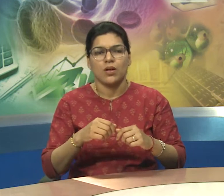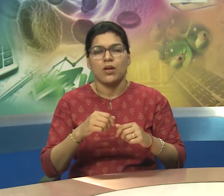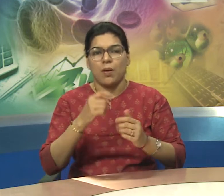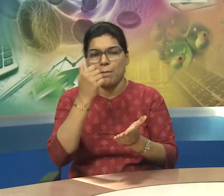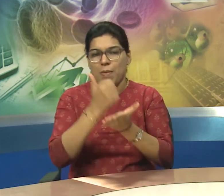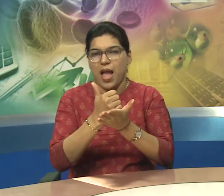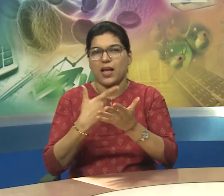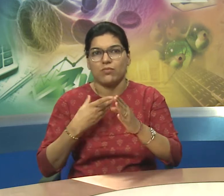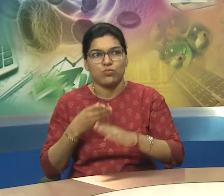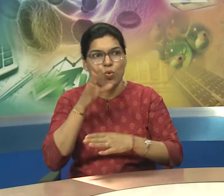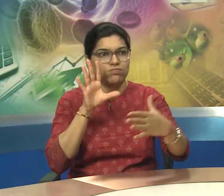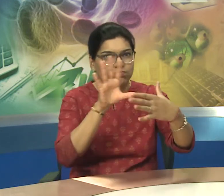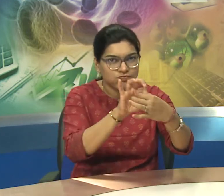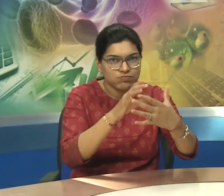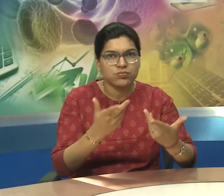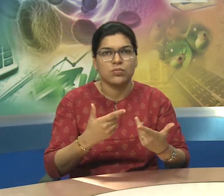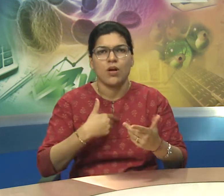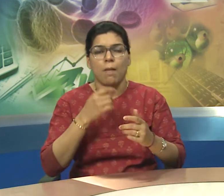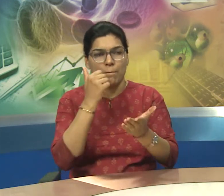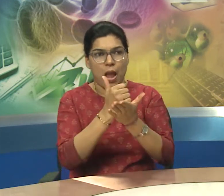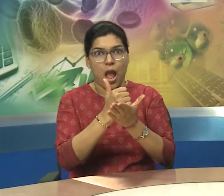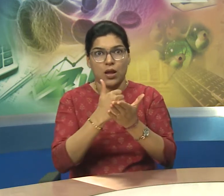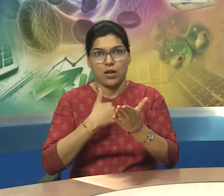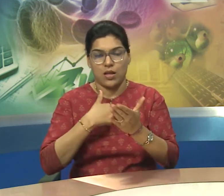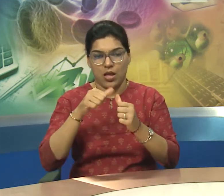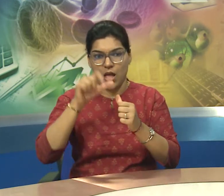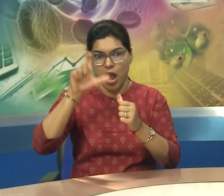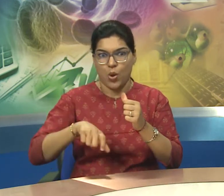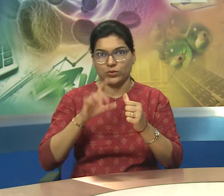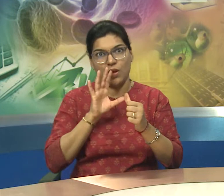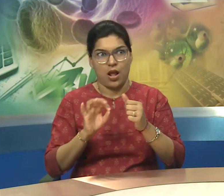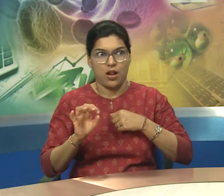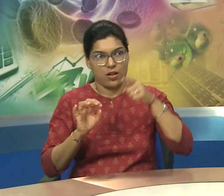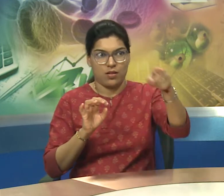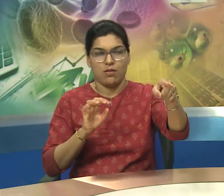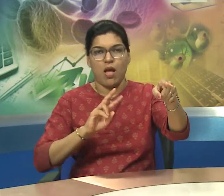Channel is the route how we connect it through a person, thing, or